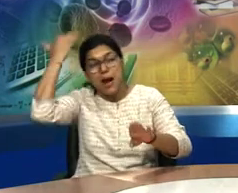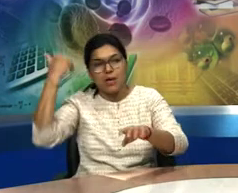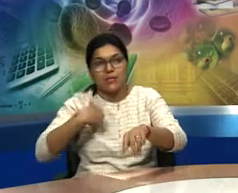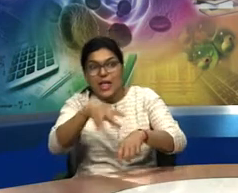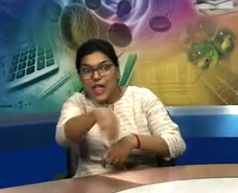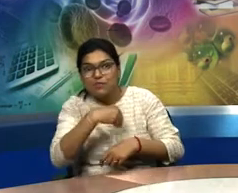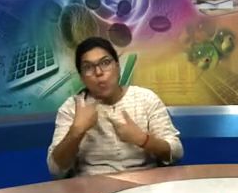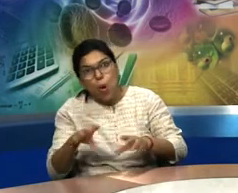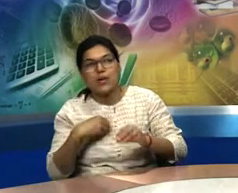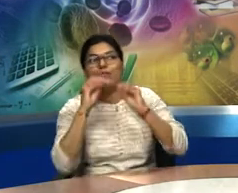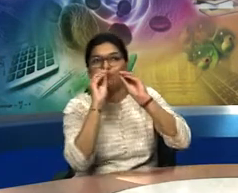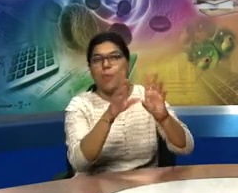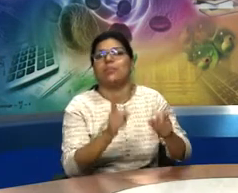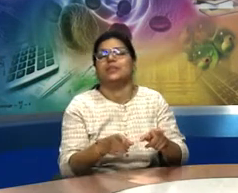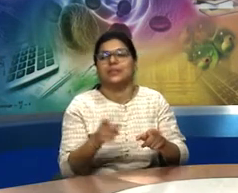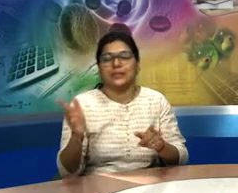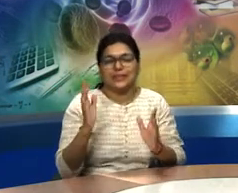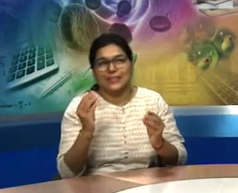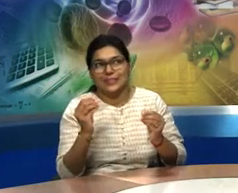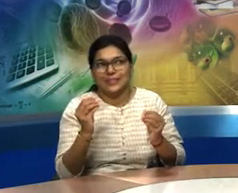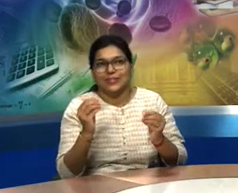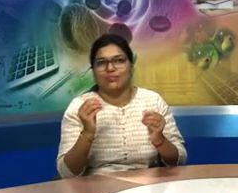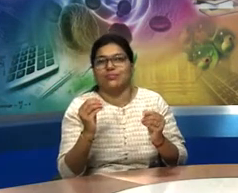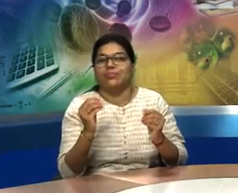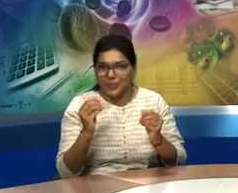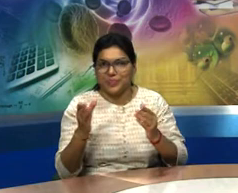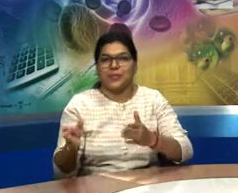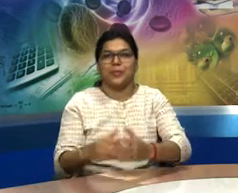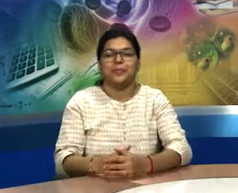to speak in front of my father that I have stolen something.